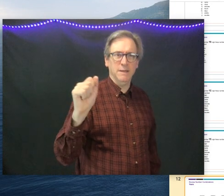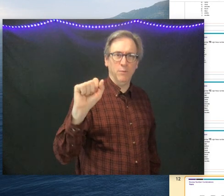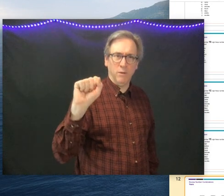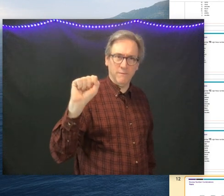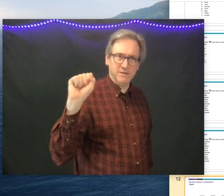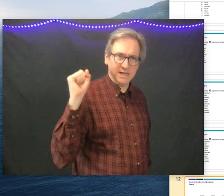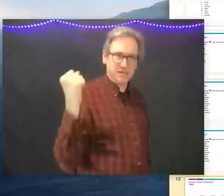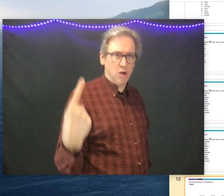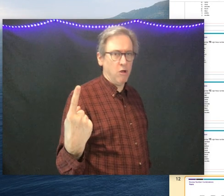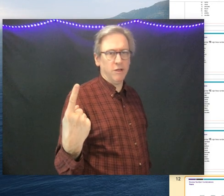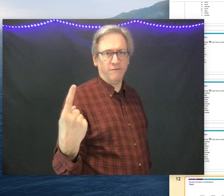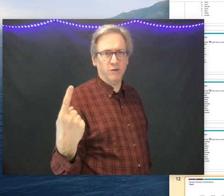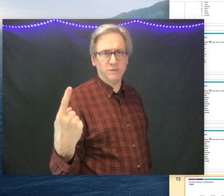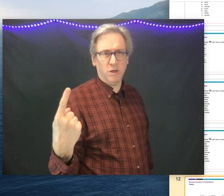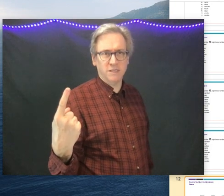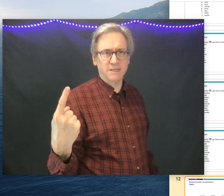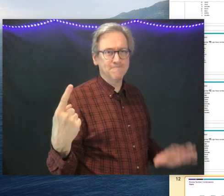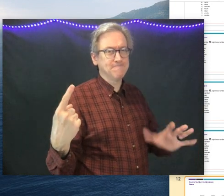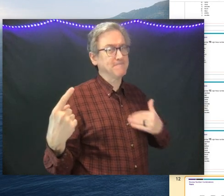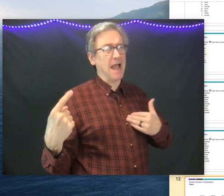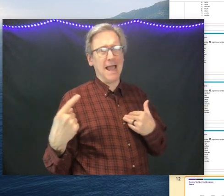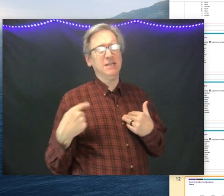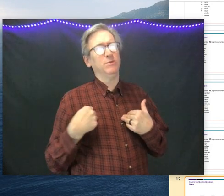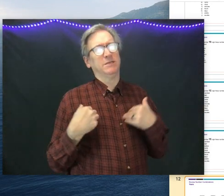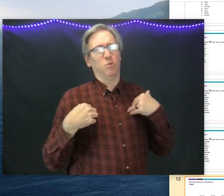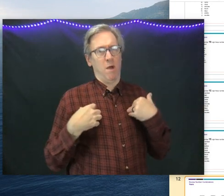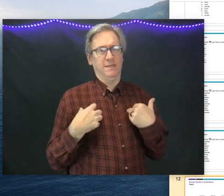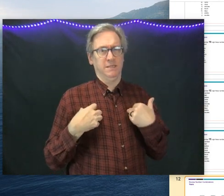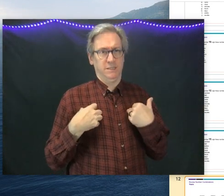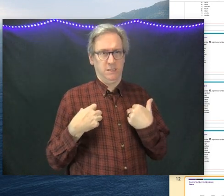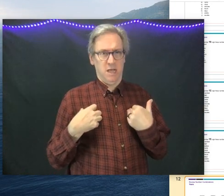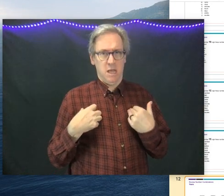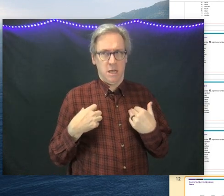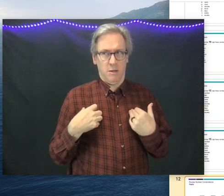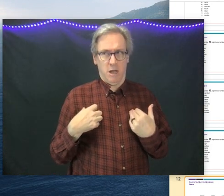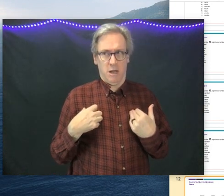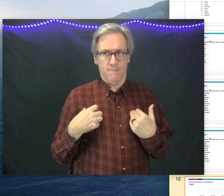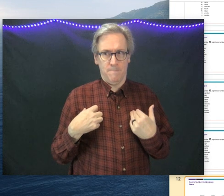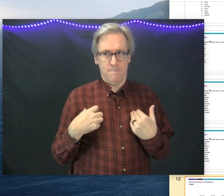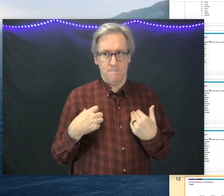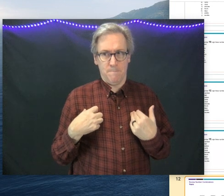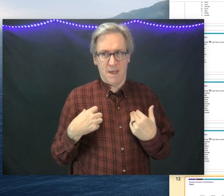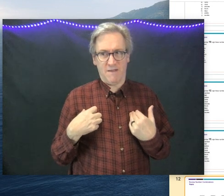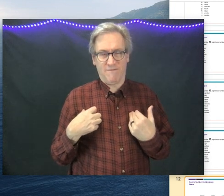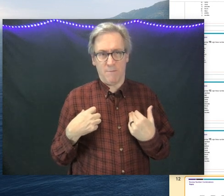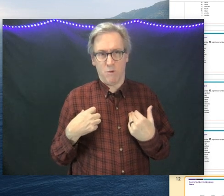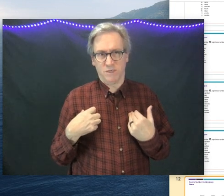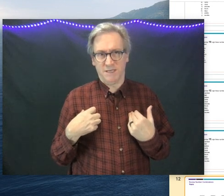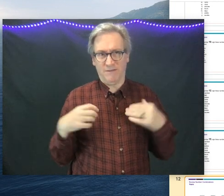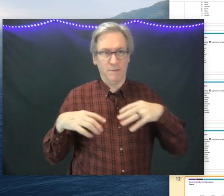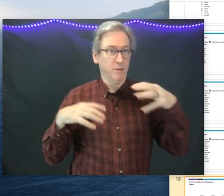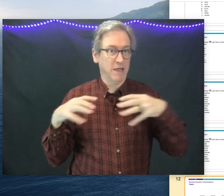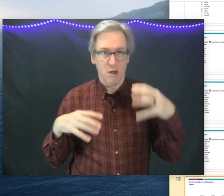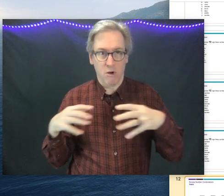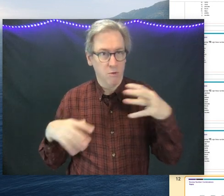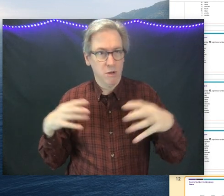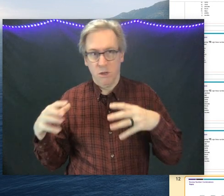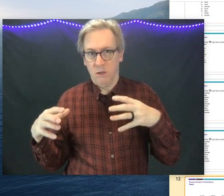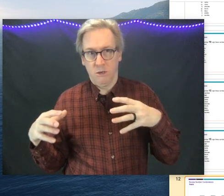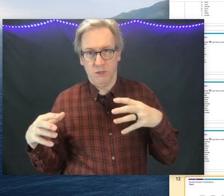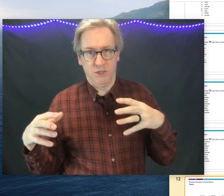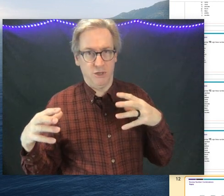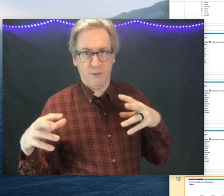Some people will emphasize all you have to do is once. I do it twice. And I found most deaf people I